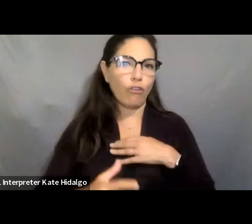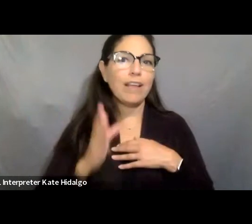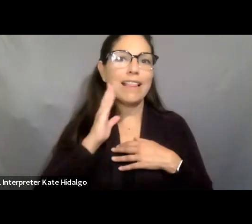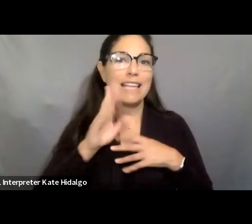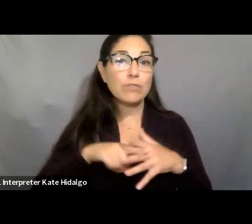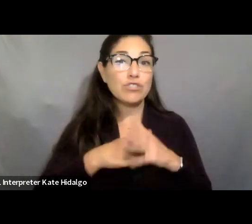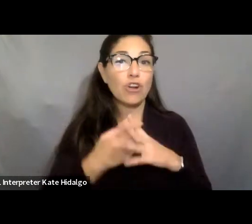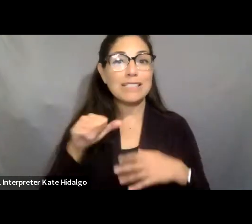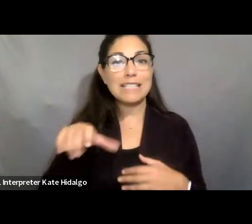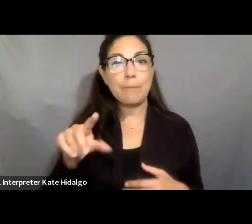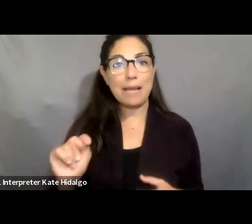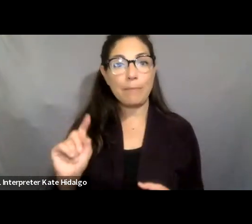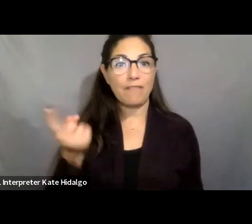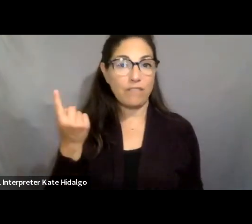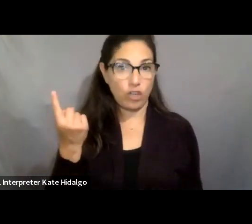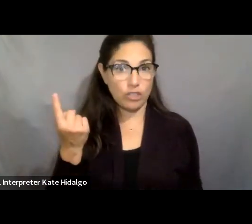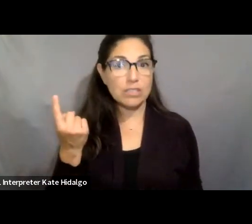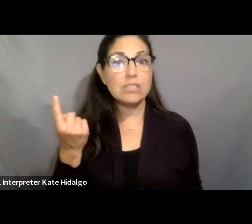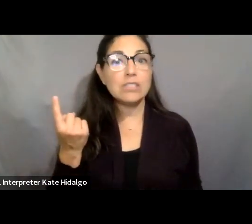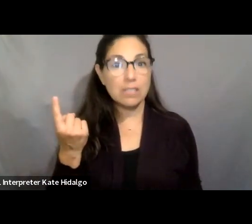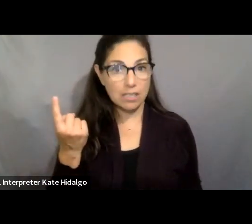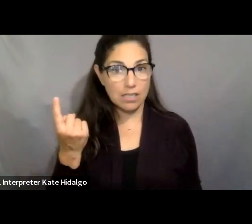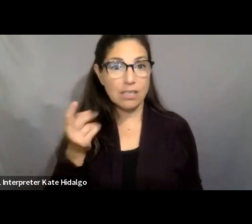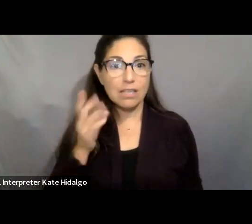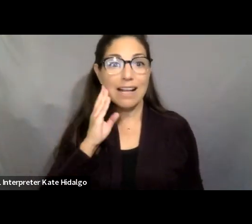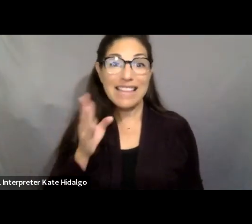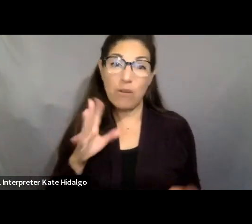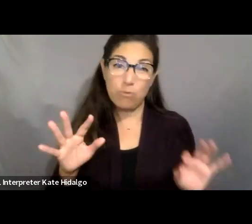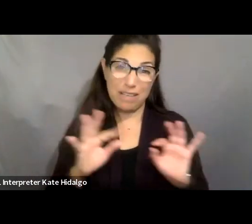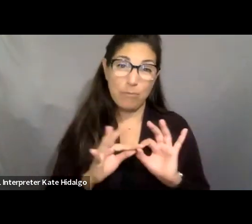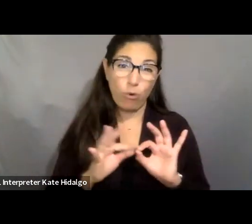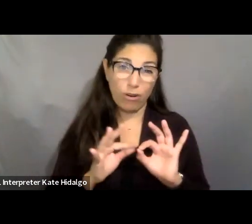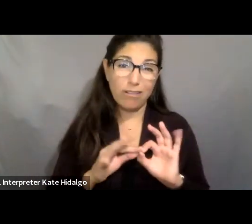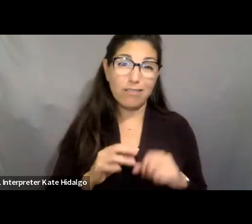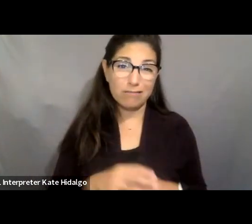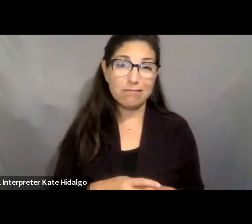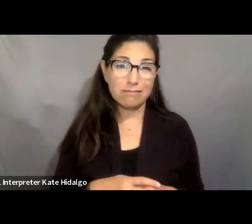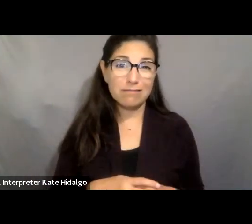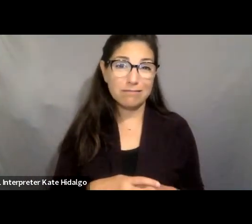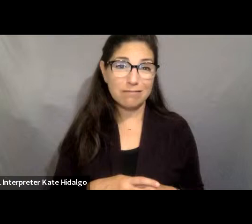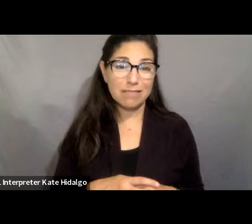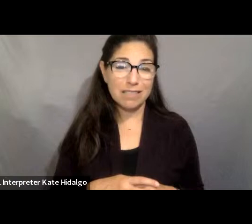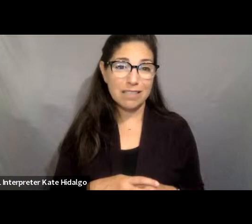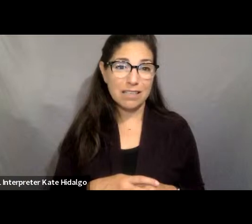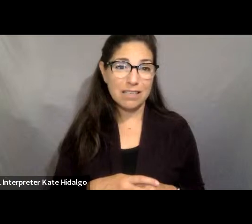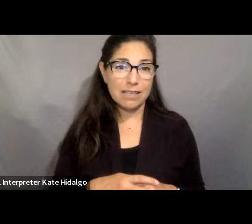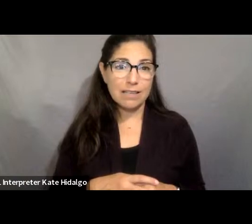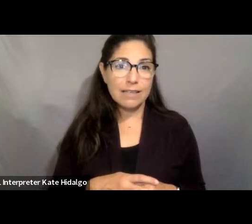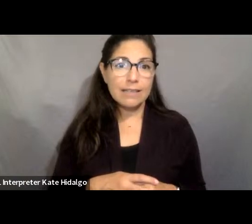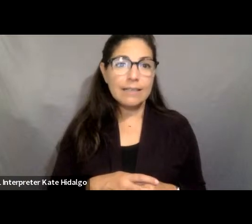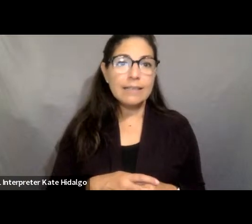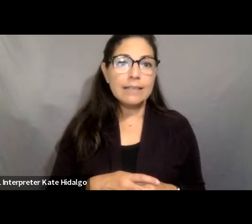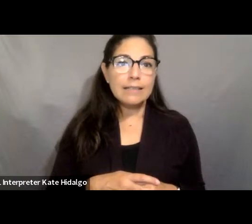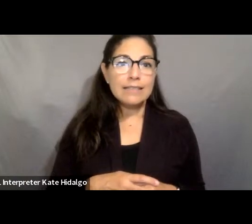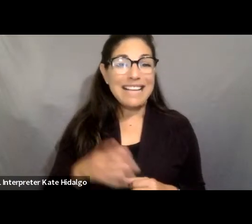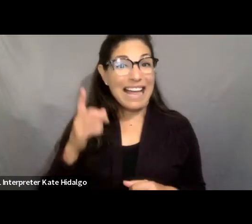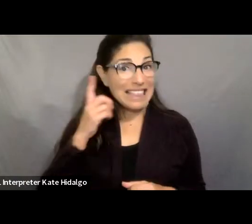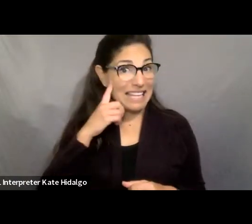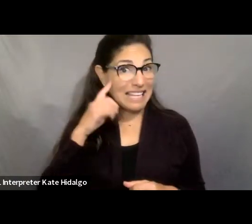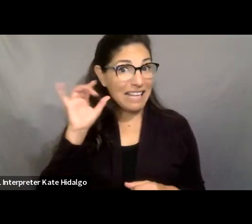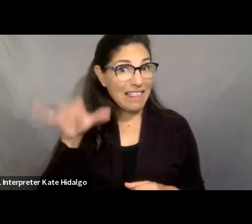starting September 1st. So that's going to be important. And I think